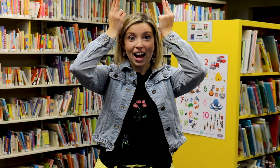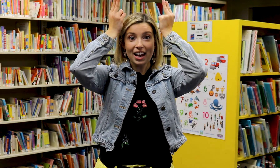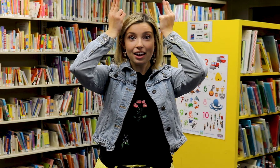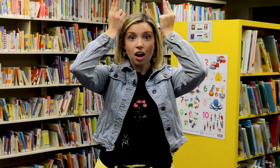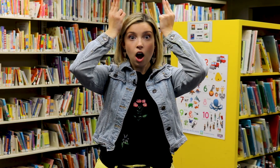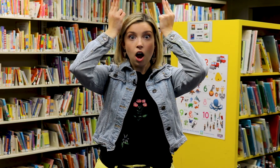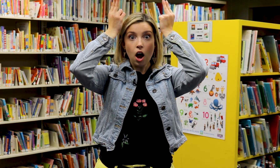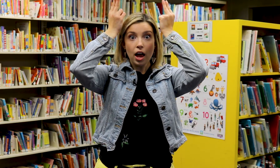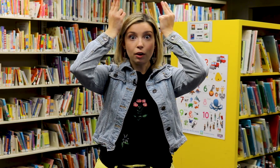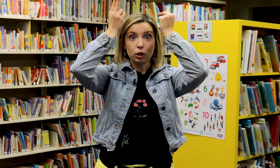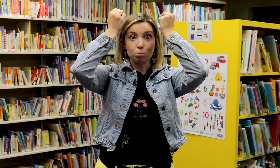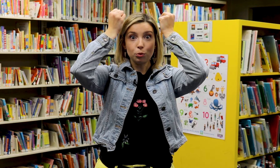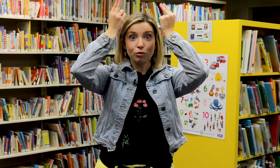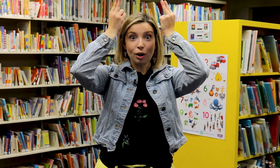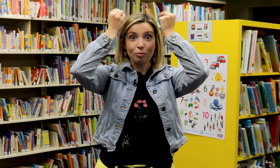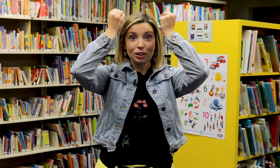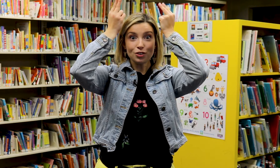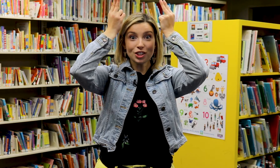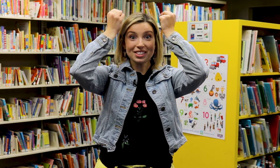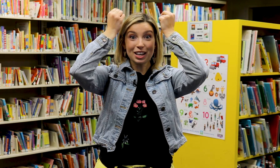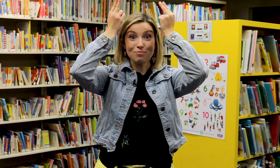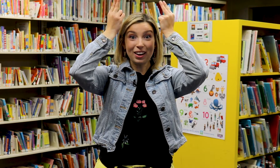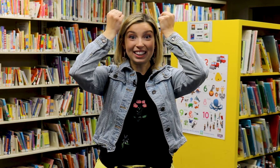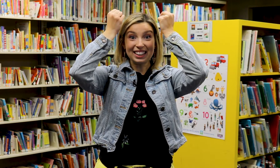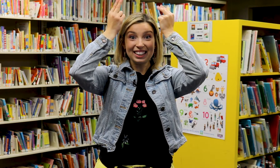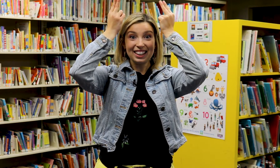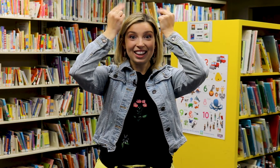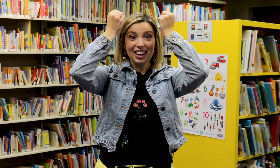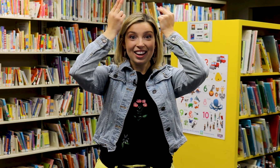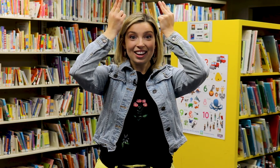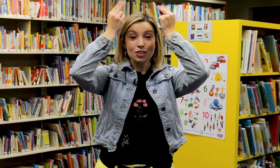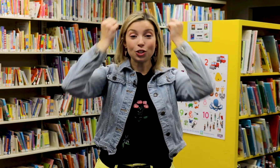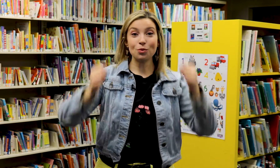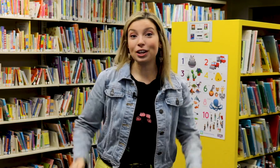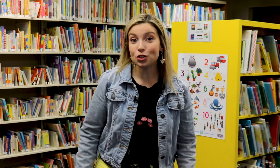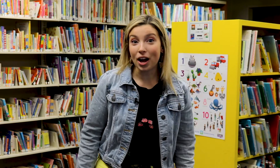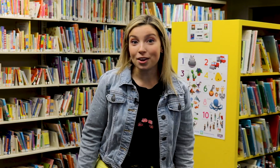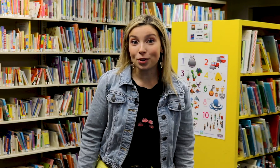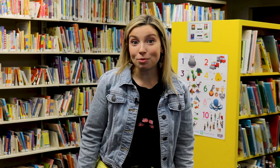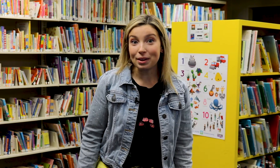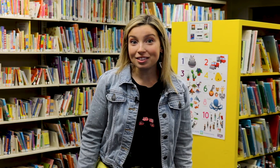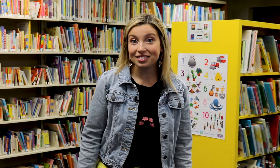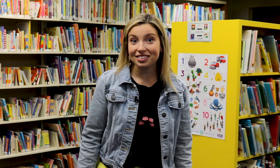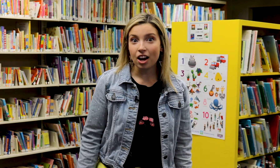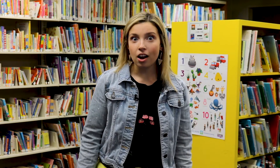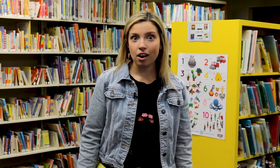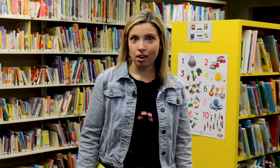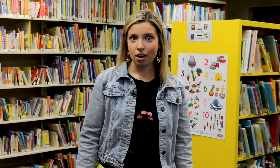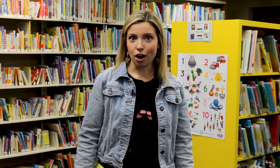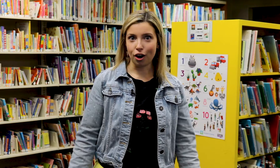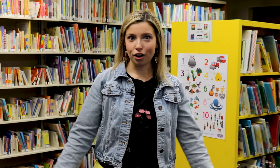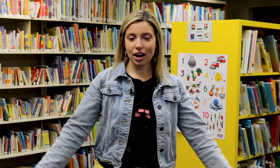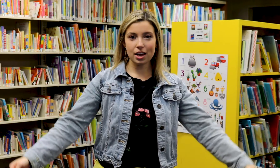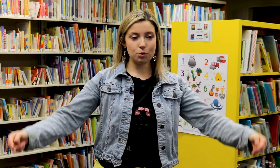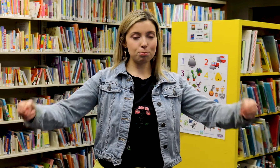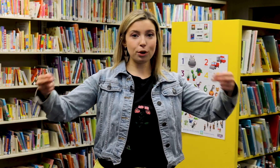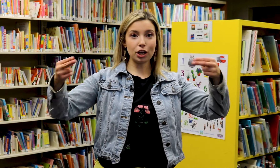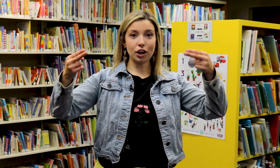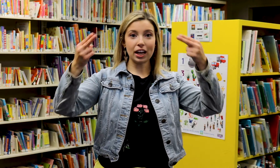head and we move them just like a bunny. Do you want to try it with me? All right, we bring our